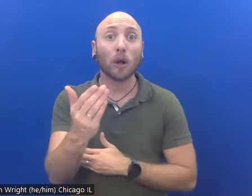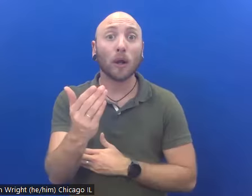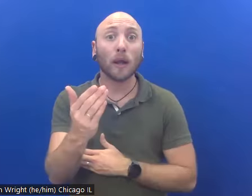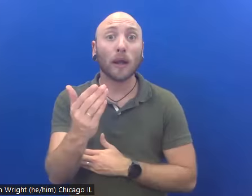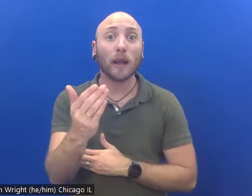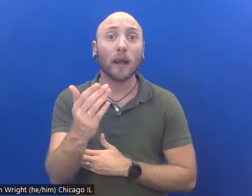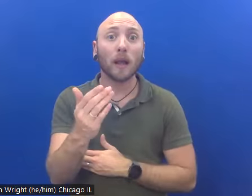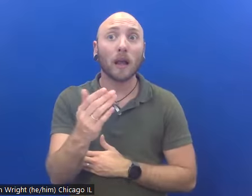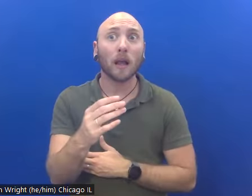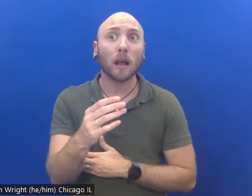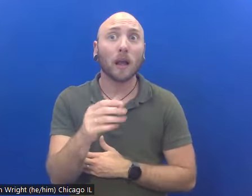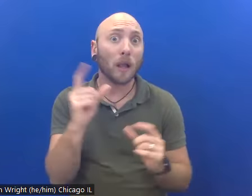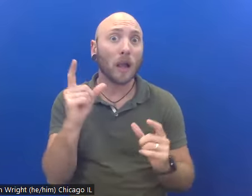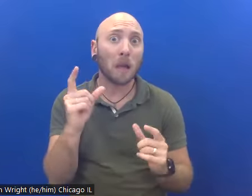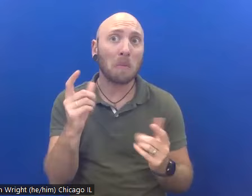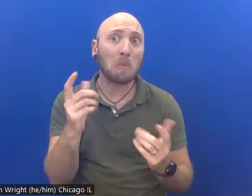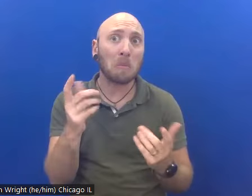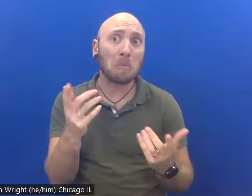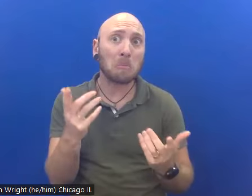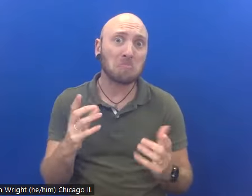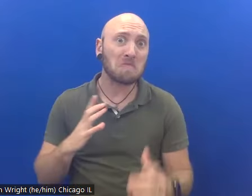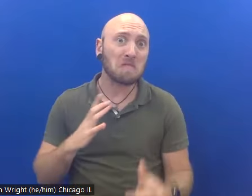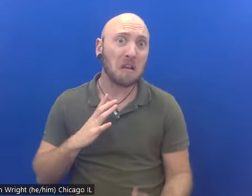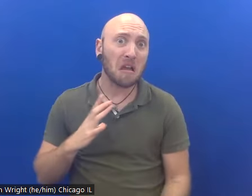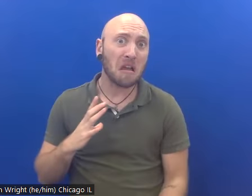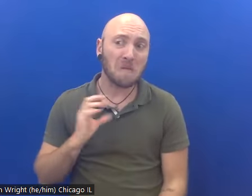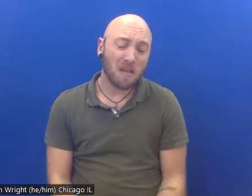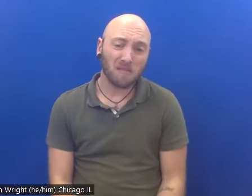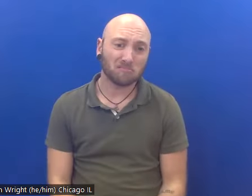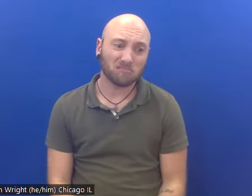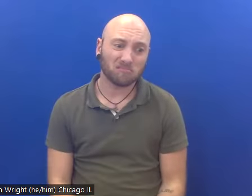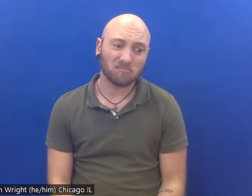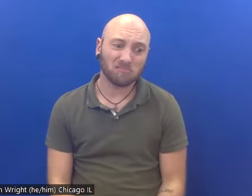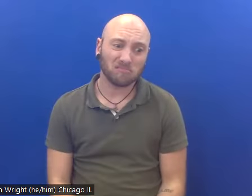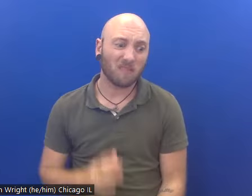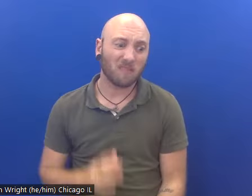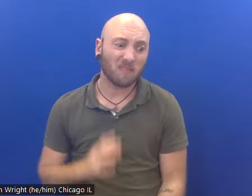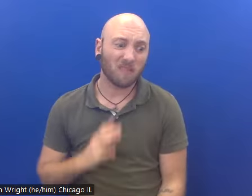wake up, like that would have been okay. I think I'm okay with that, right?